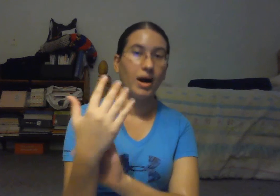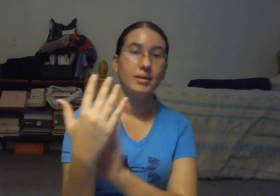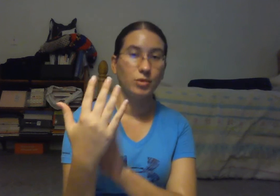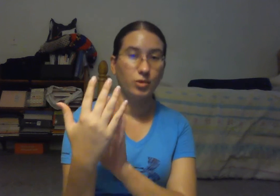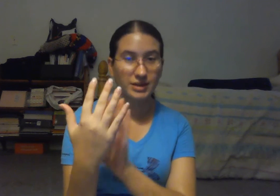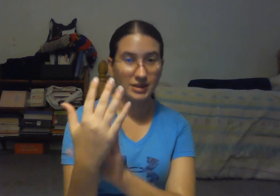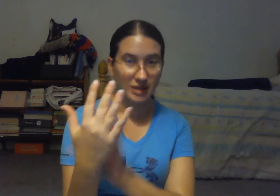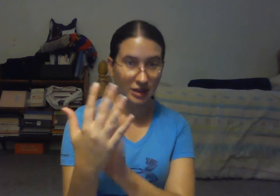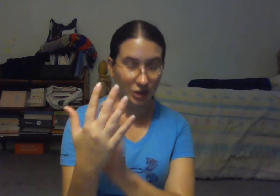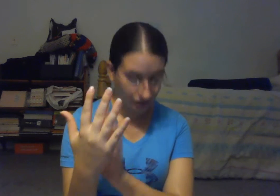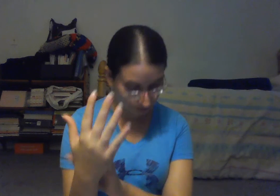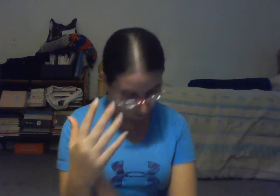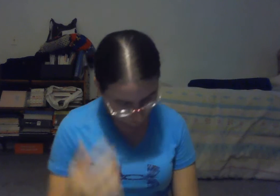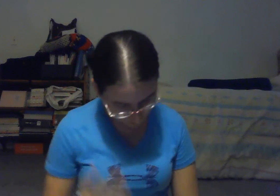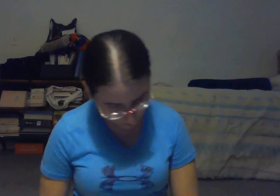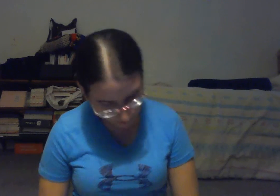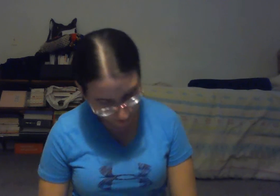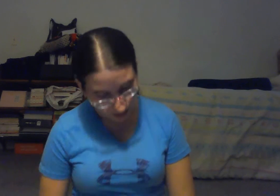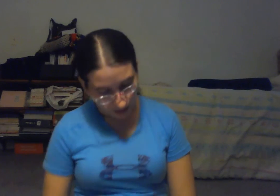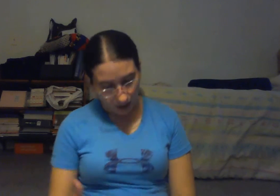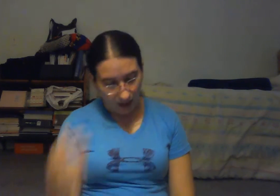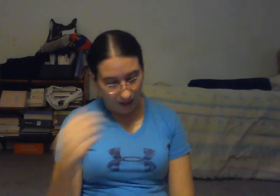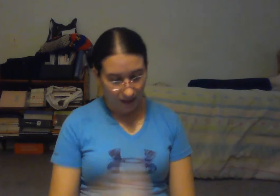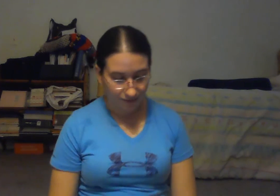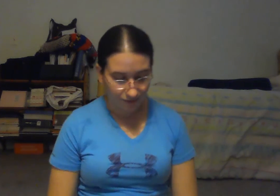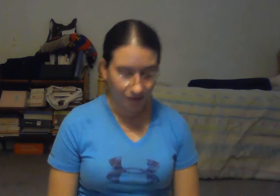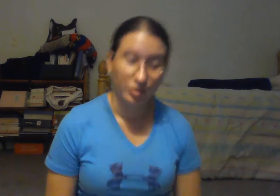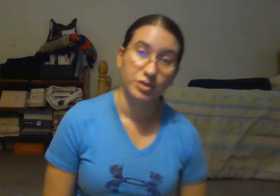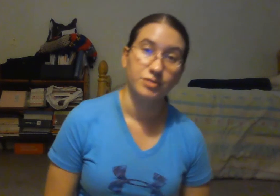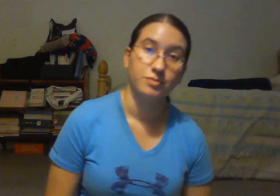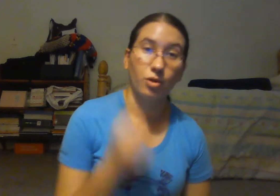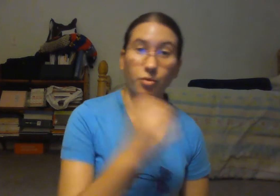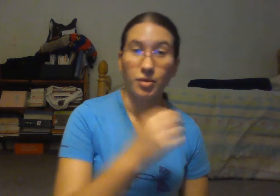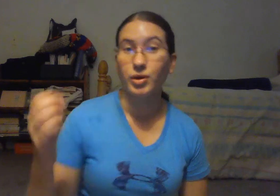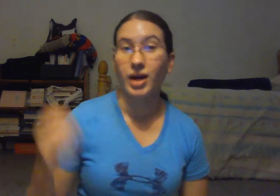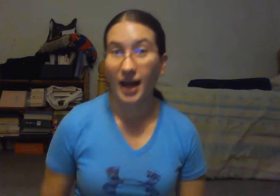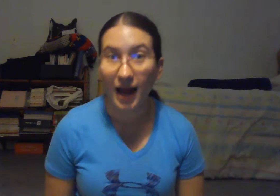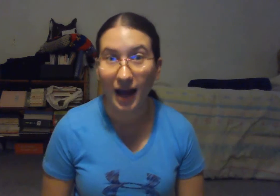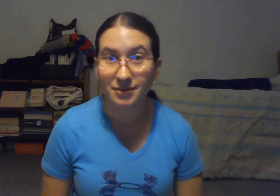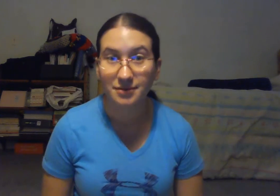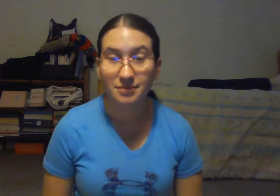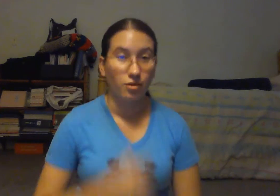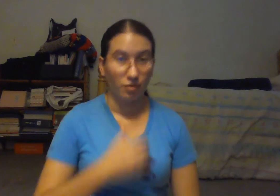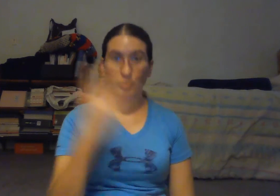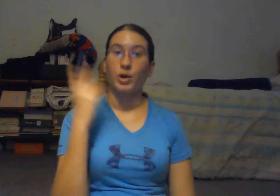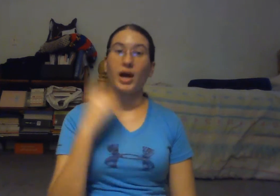palm orientation. I have 3 books. 3 book I have. 3 book I